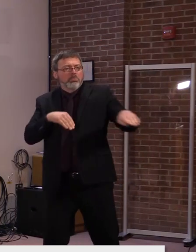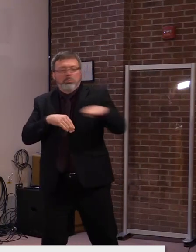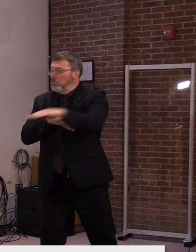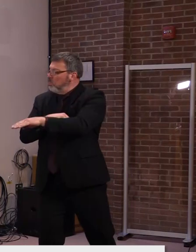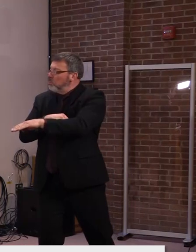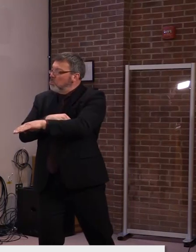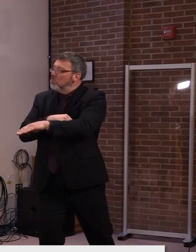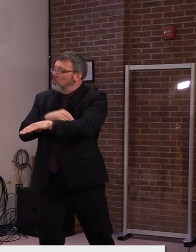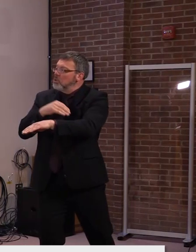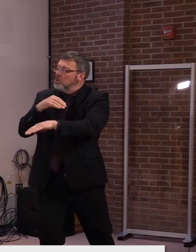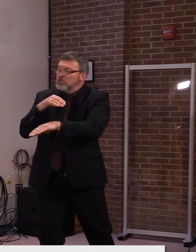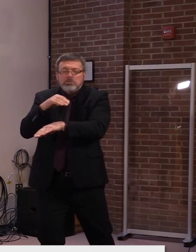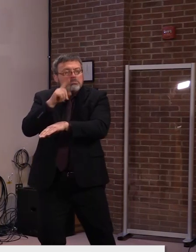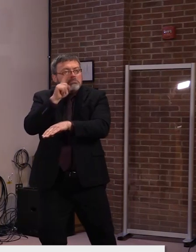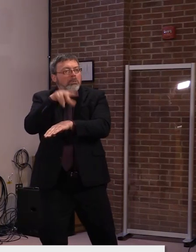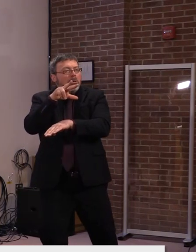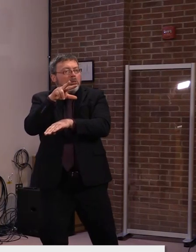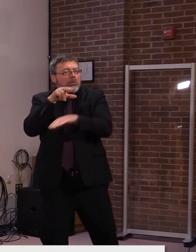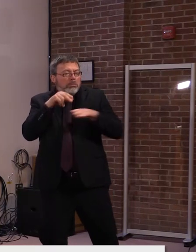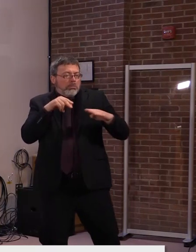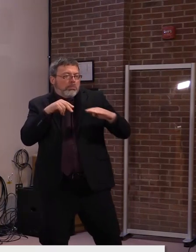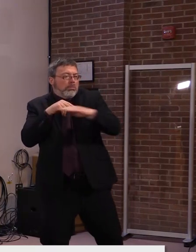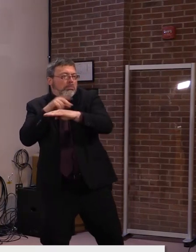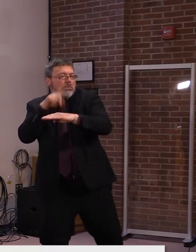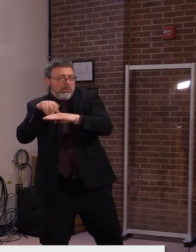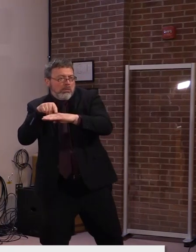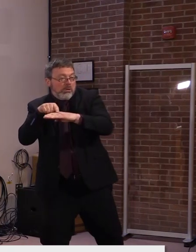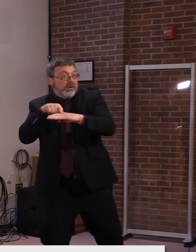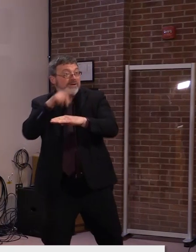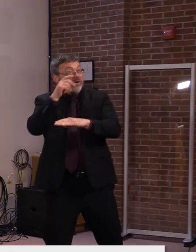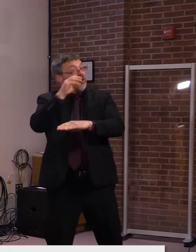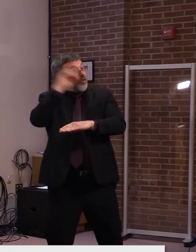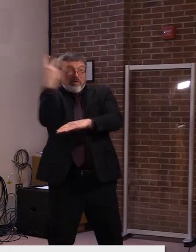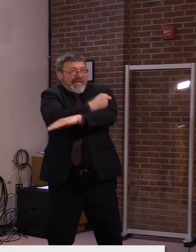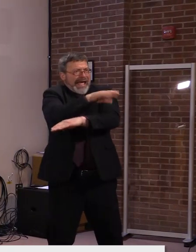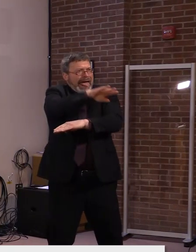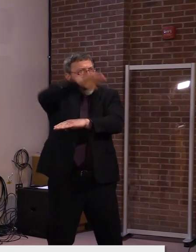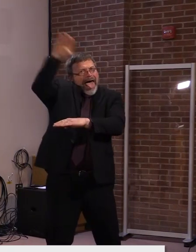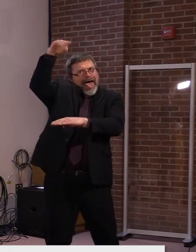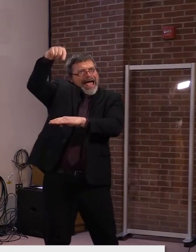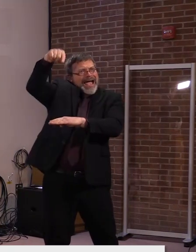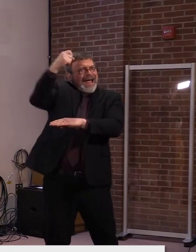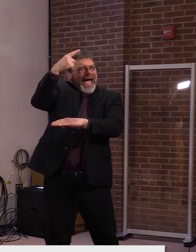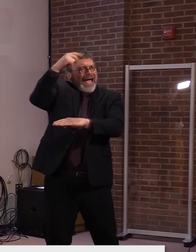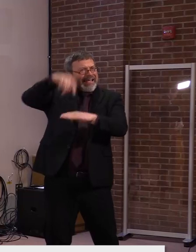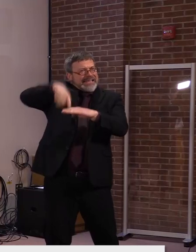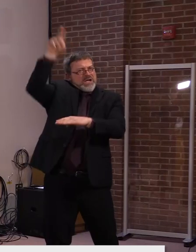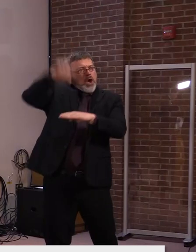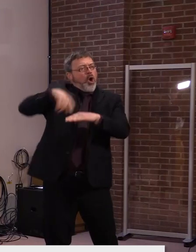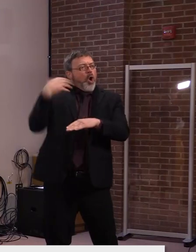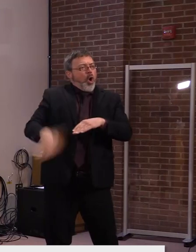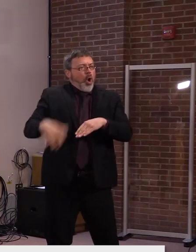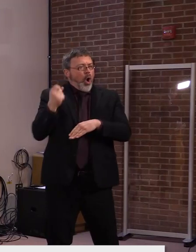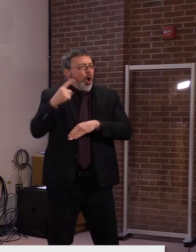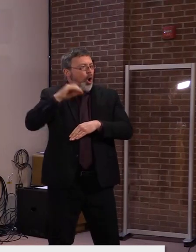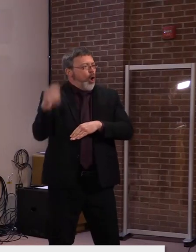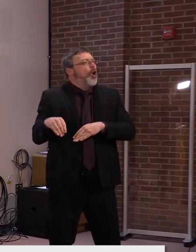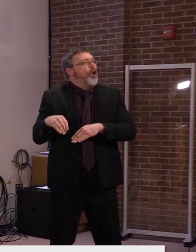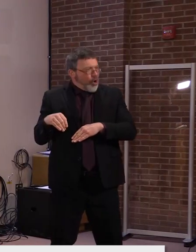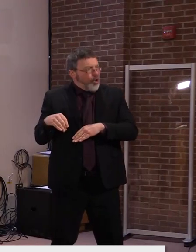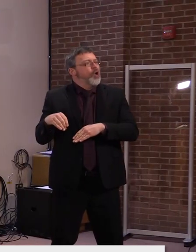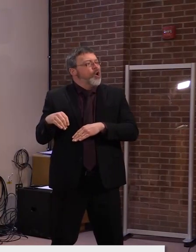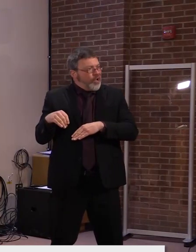you'll see that their rates went up about 11% this week, while the fully vaccinated rate declined slightly, down a little bit more than a